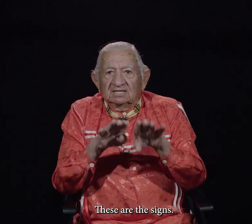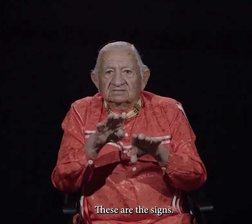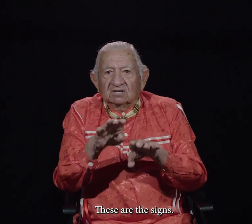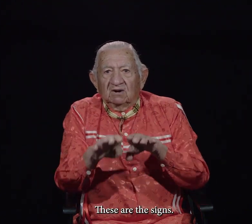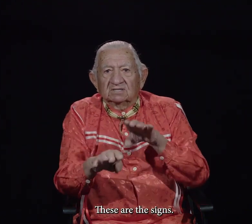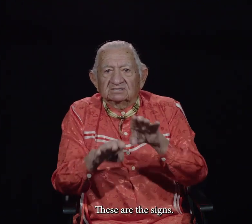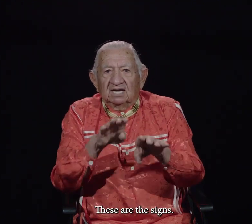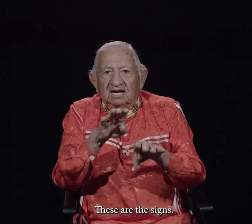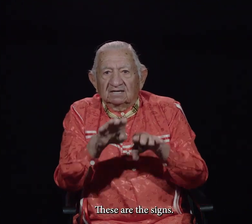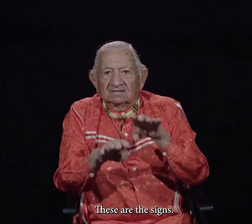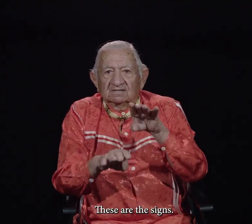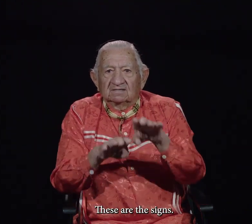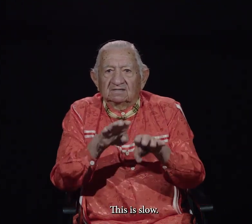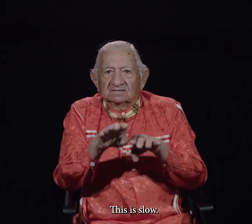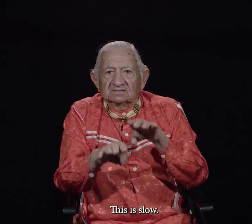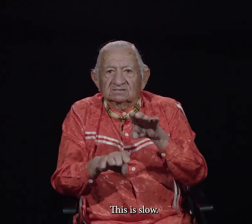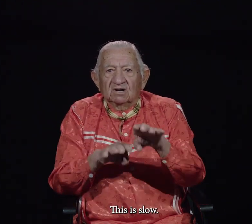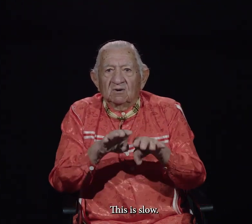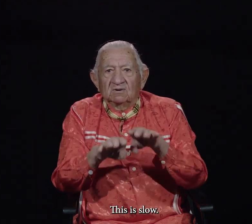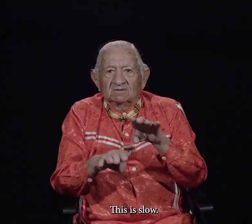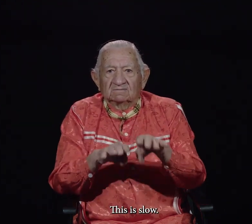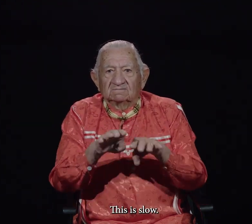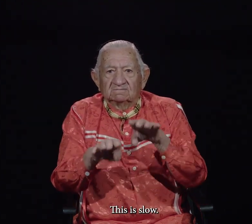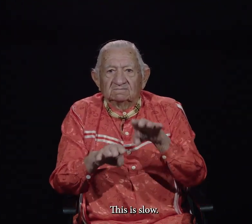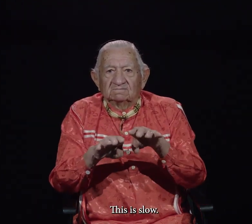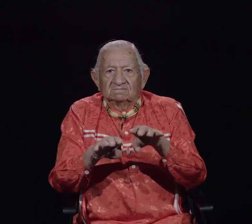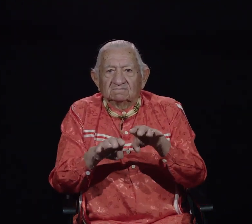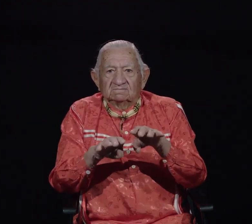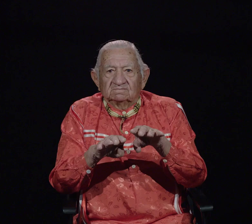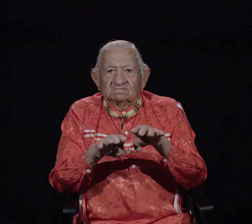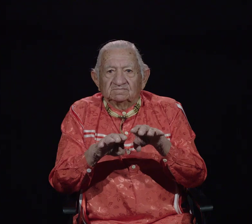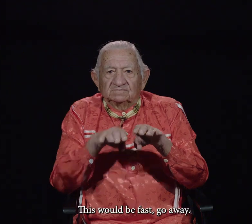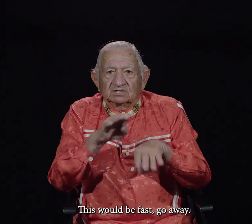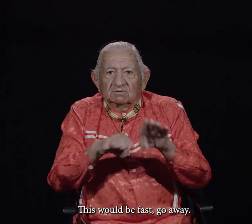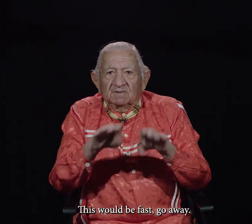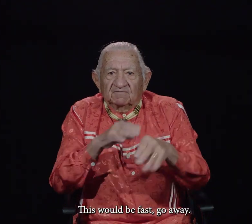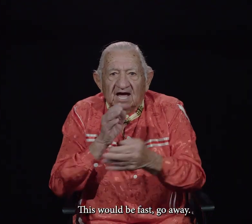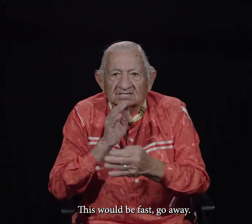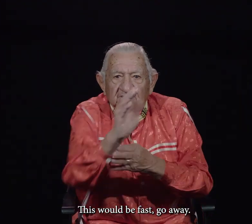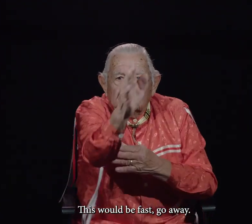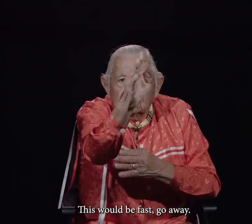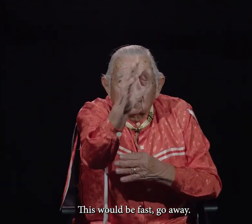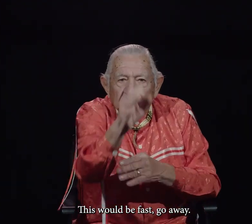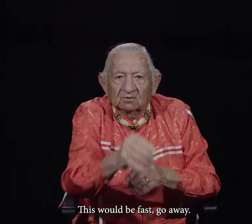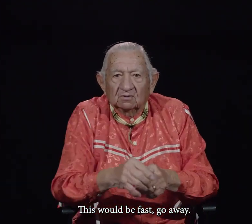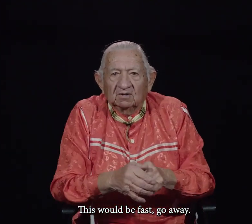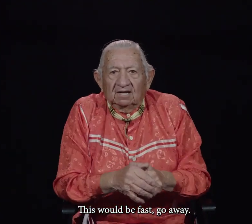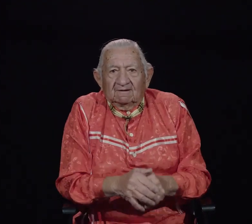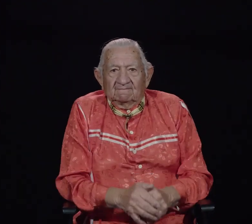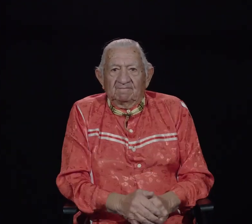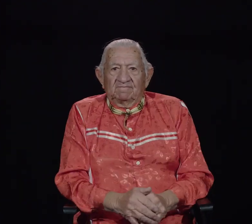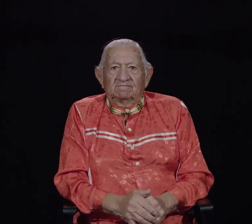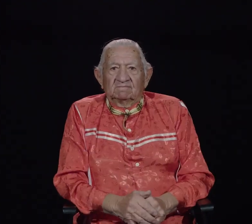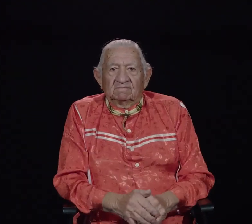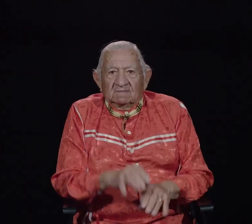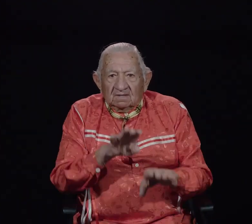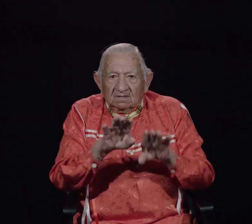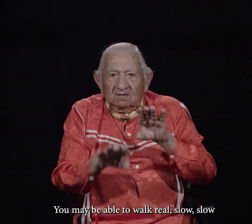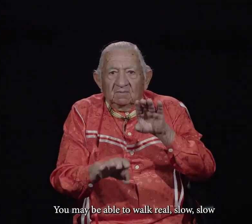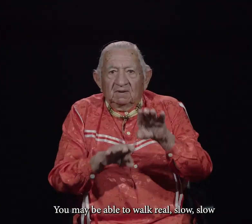These are the signs. This is slow. This would be fast. You'd go away. You may be